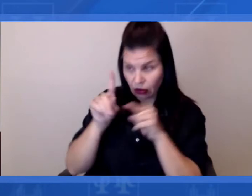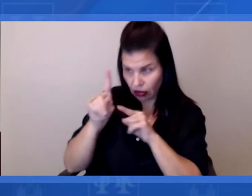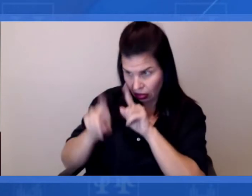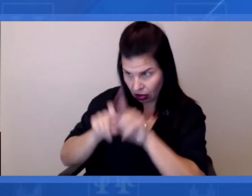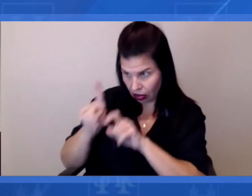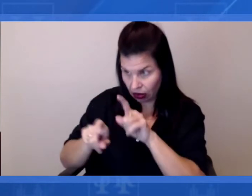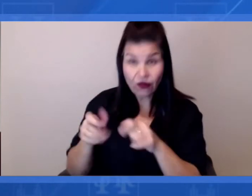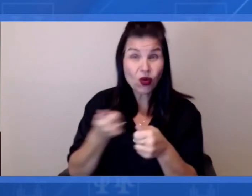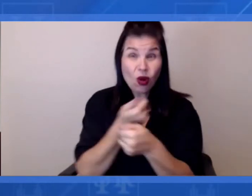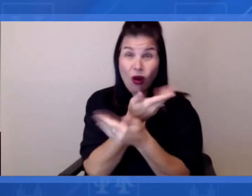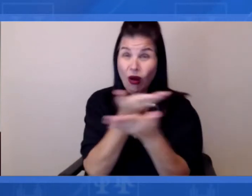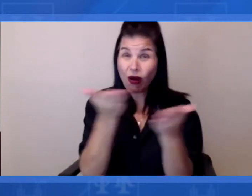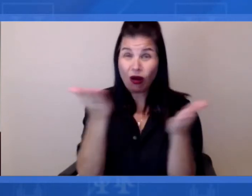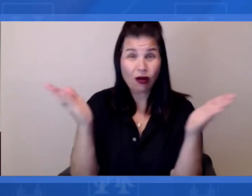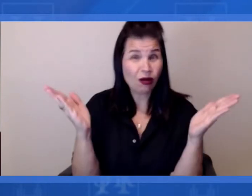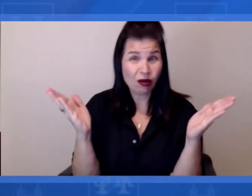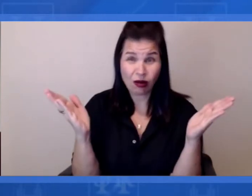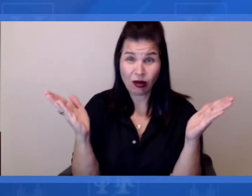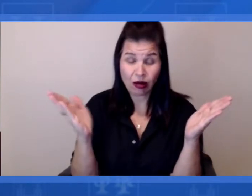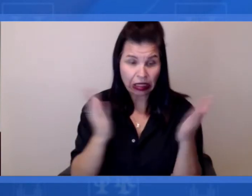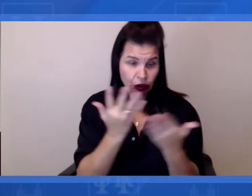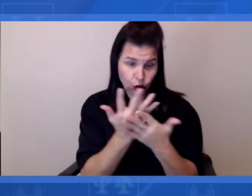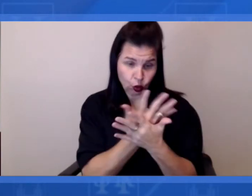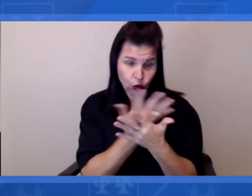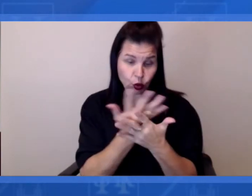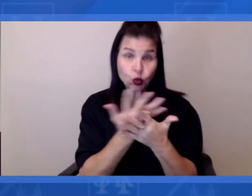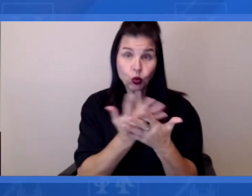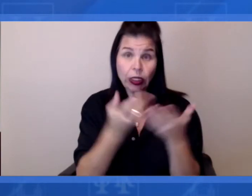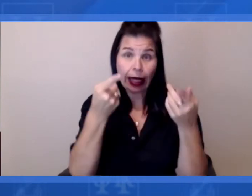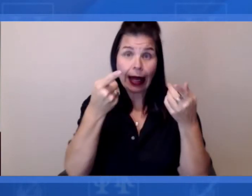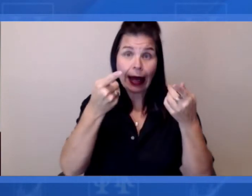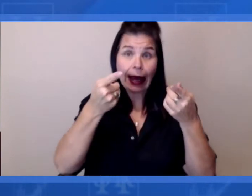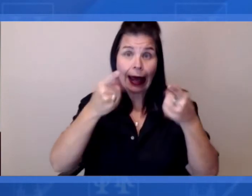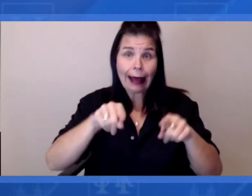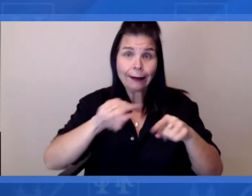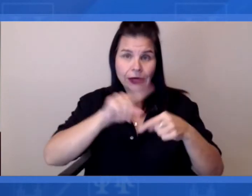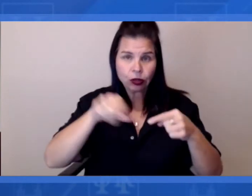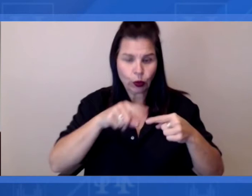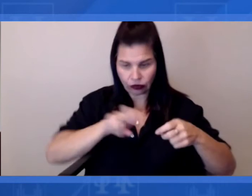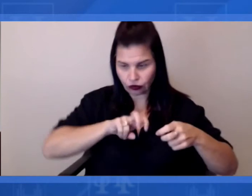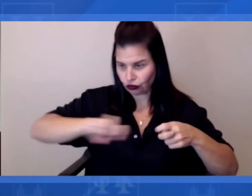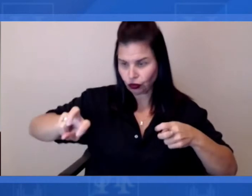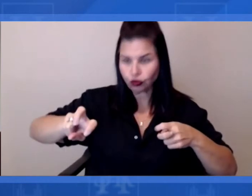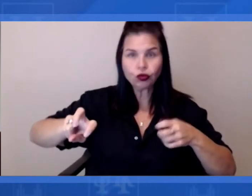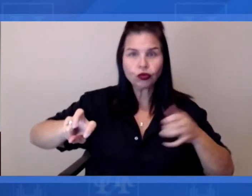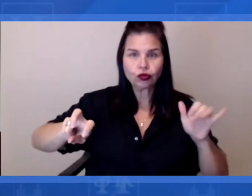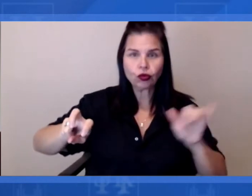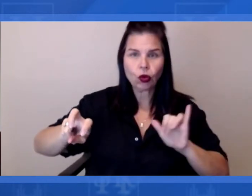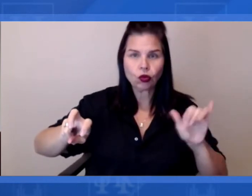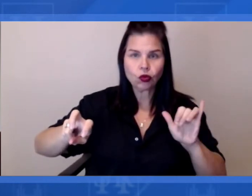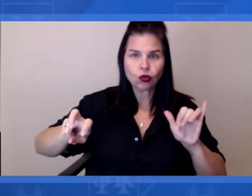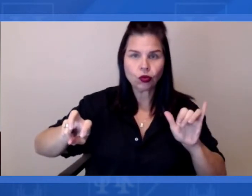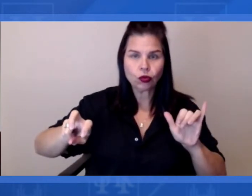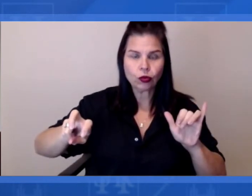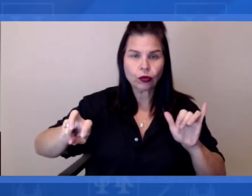For everyone, screening occurs at time of travel.